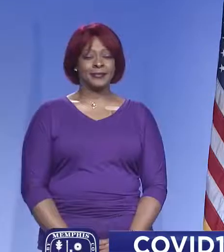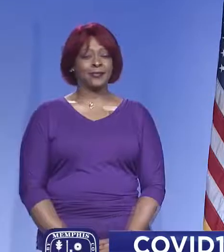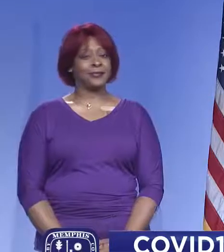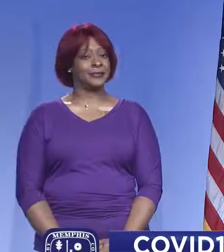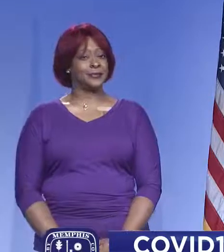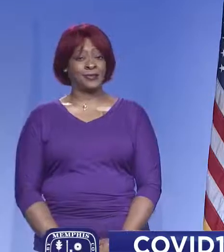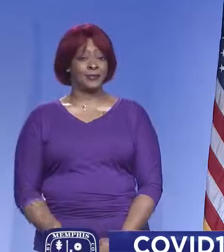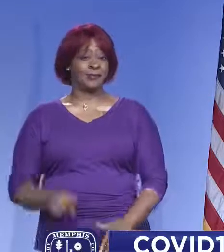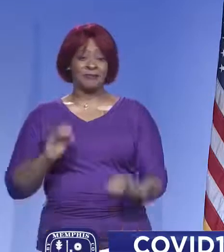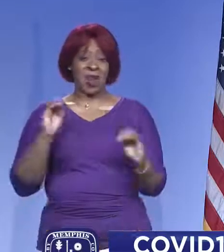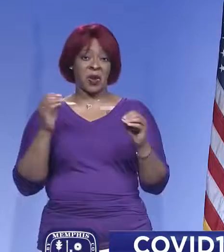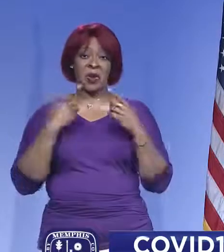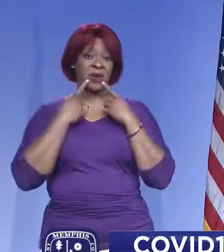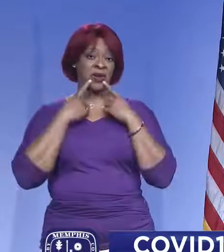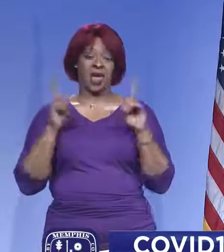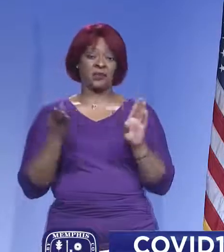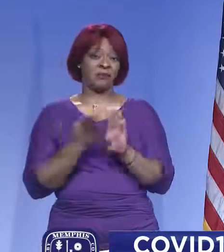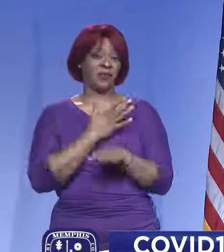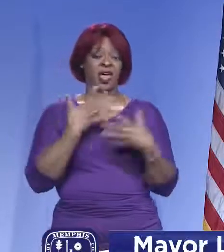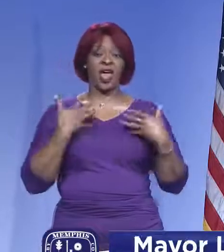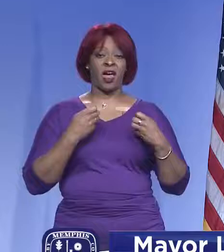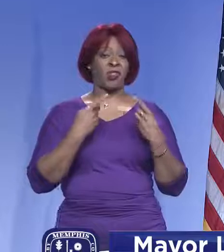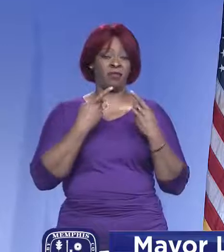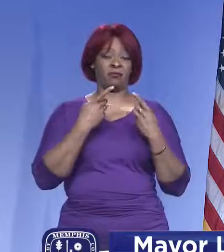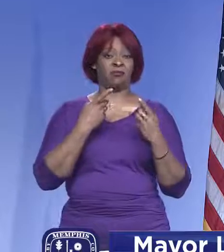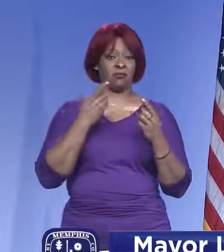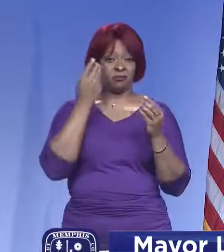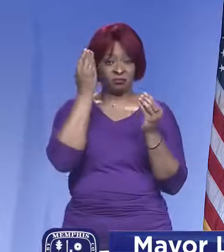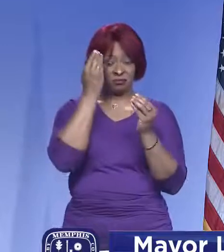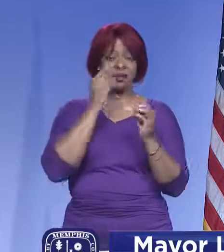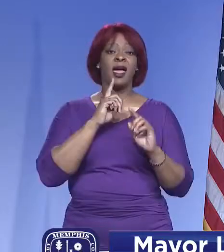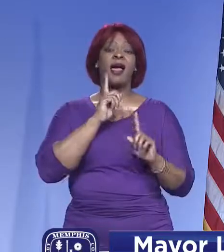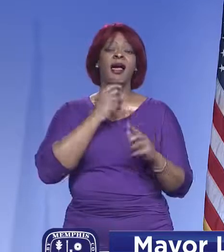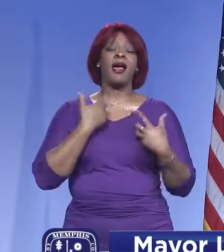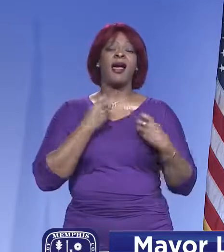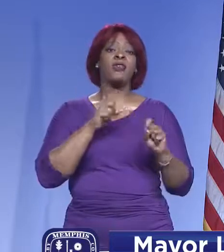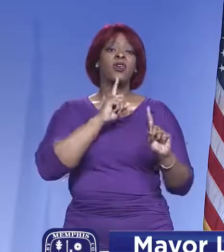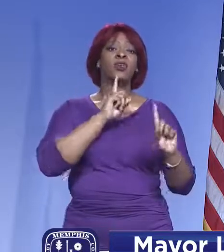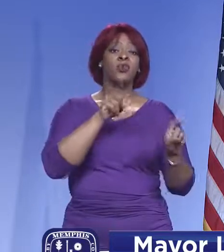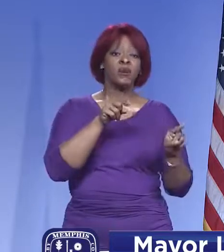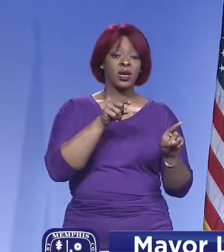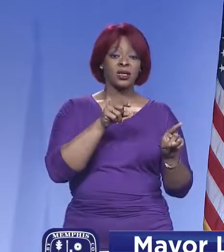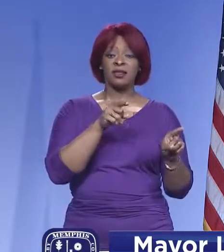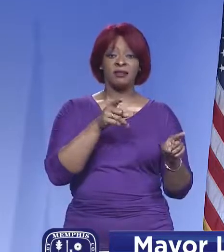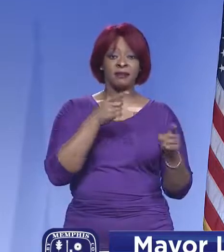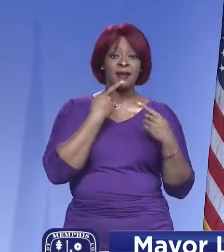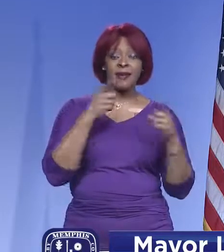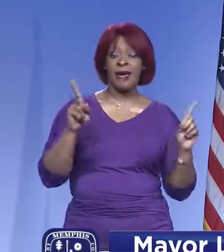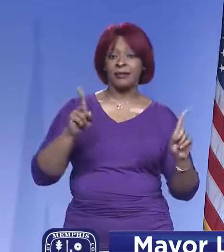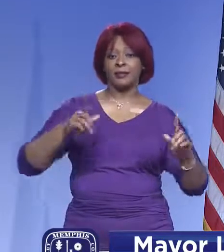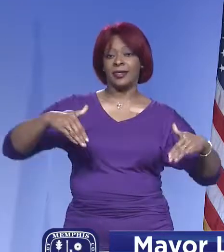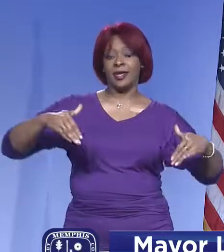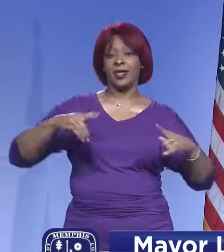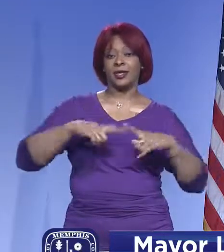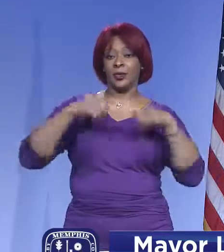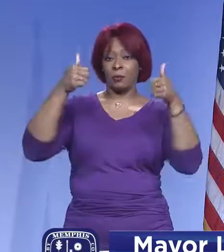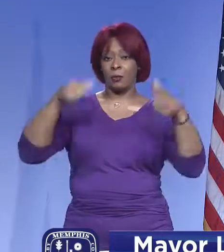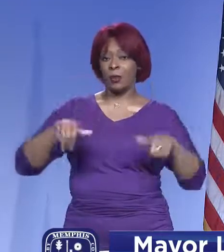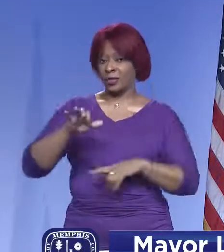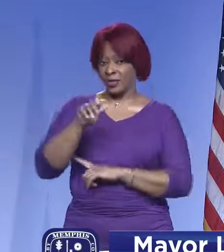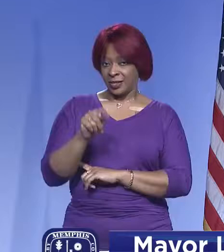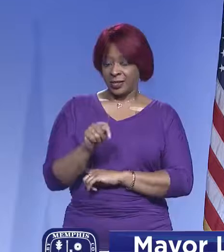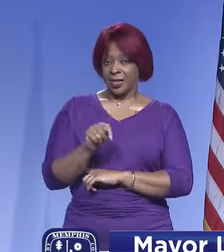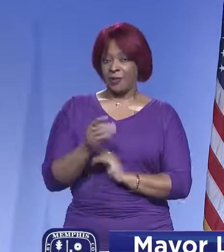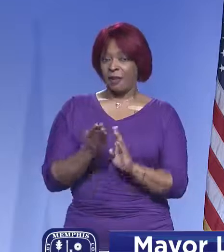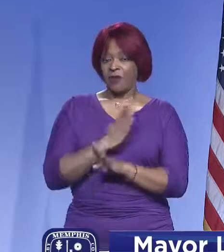Well, there's not going to be an announcement before the health directive goes out around the health directive. That's not anticipated. And let me correct something here.